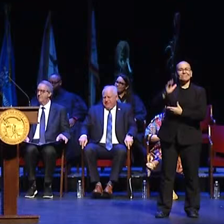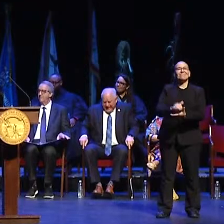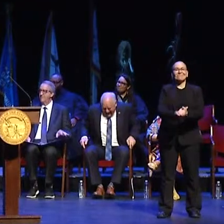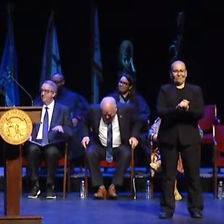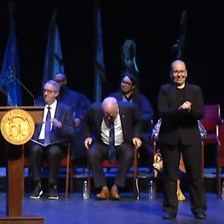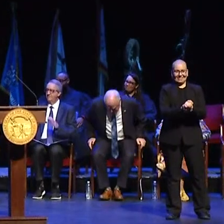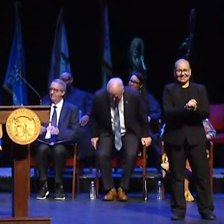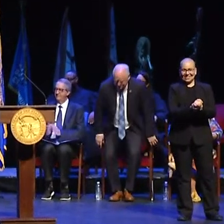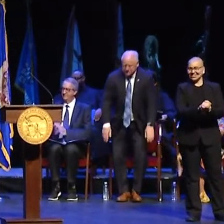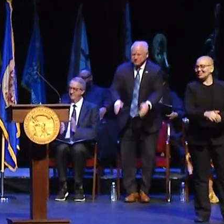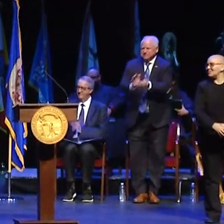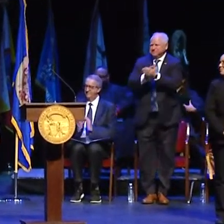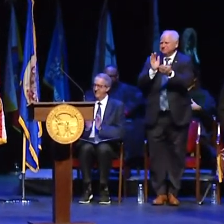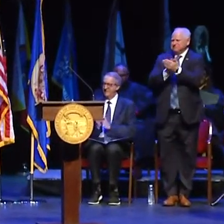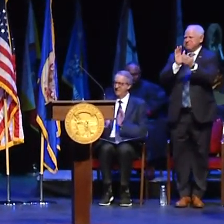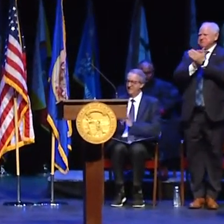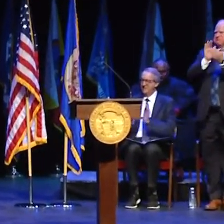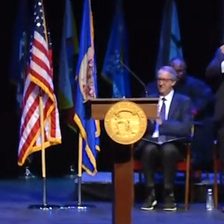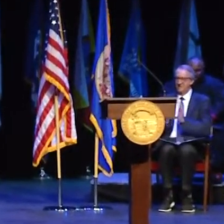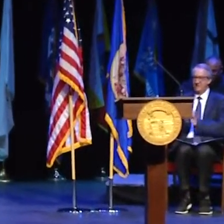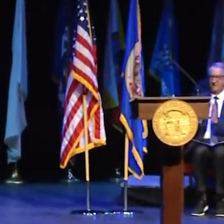Thank you. Congratulations.